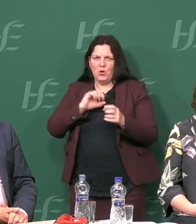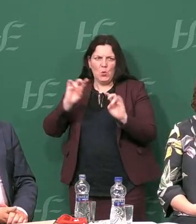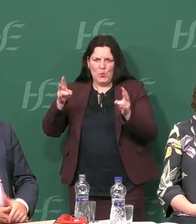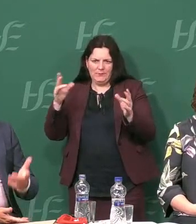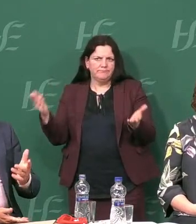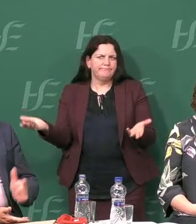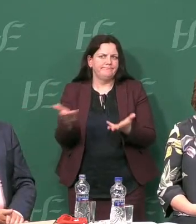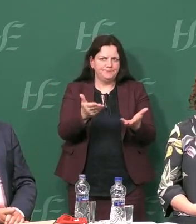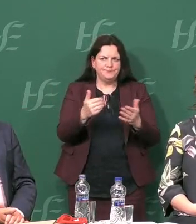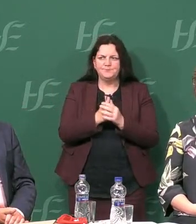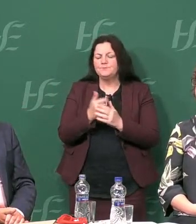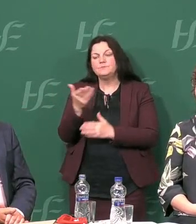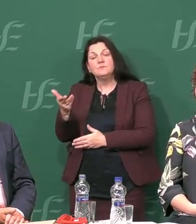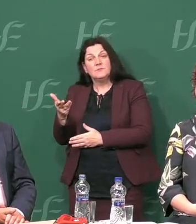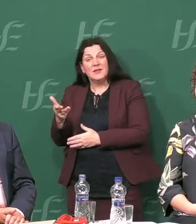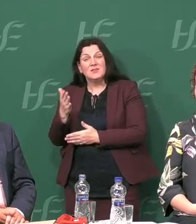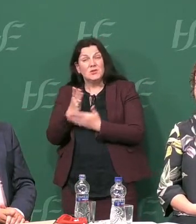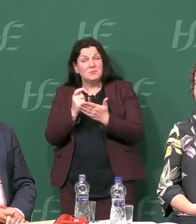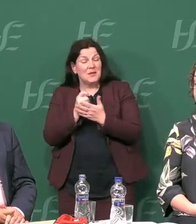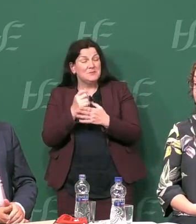sites. And we have on occasions,